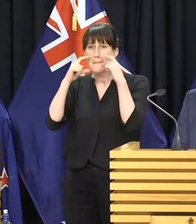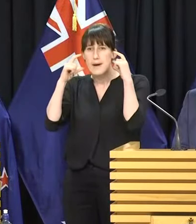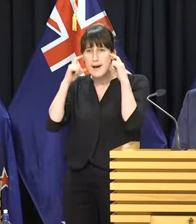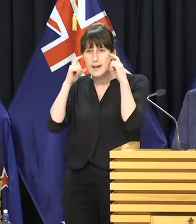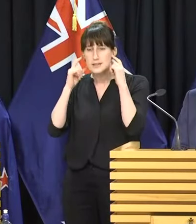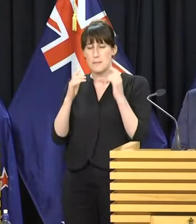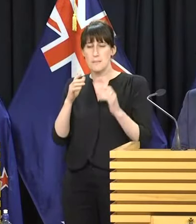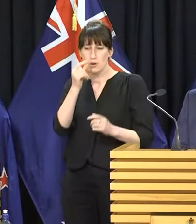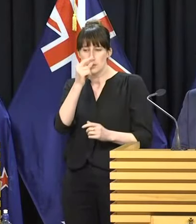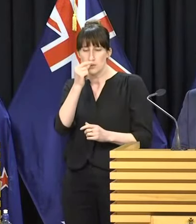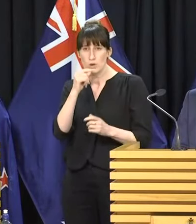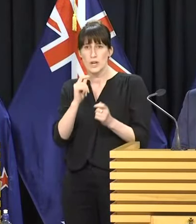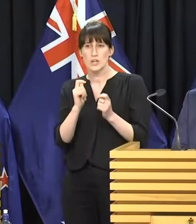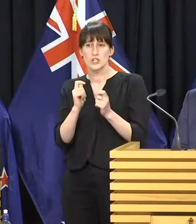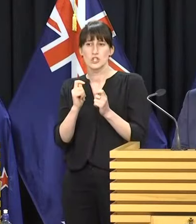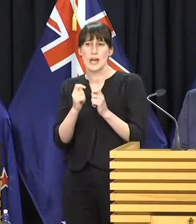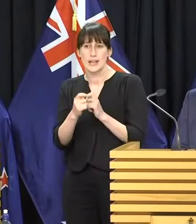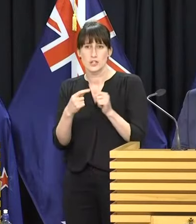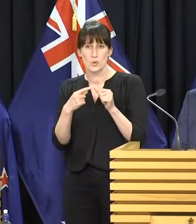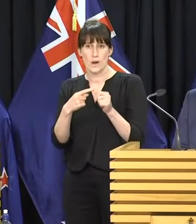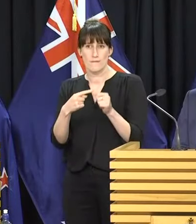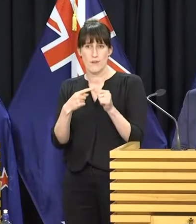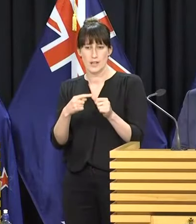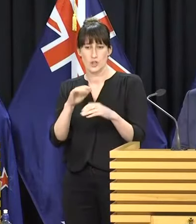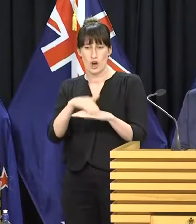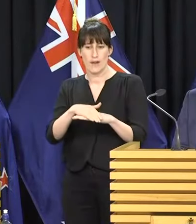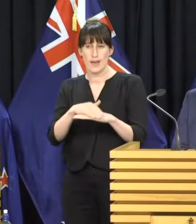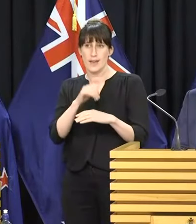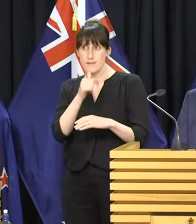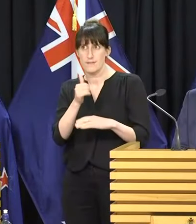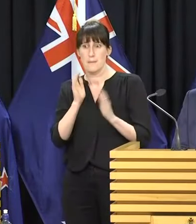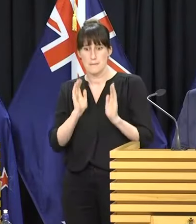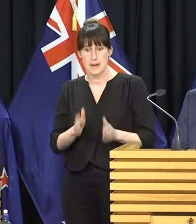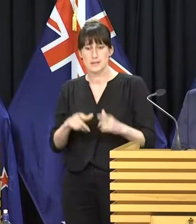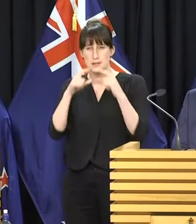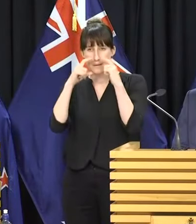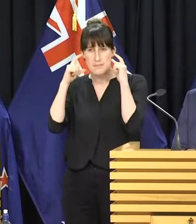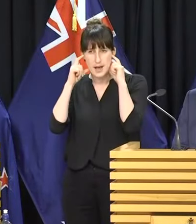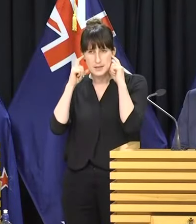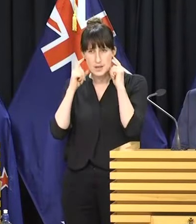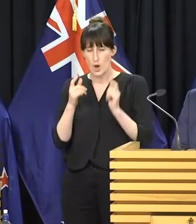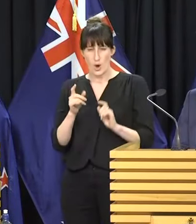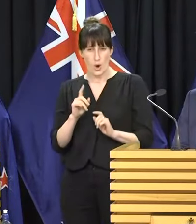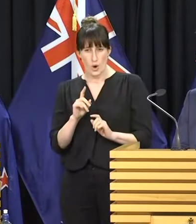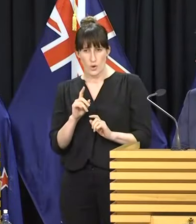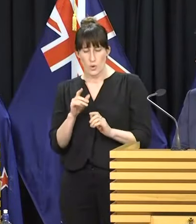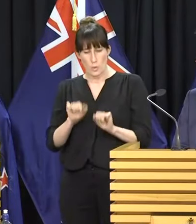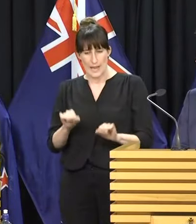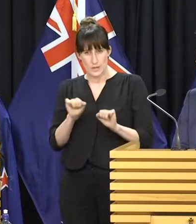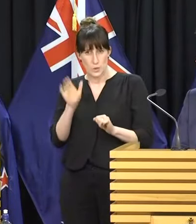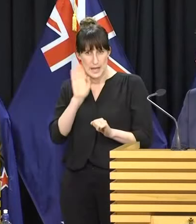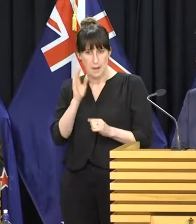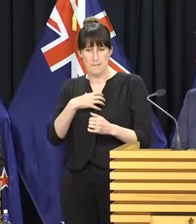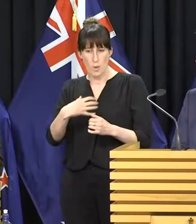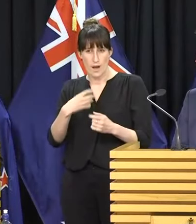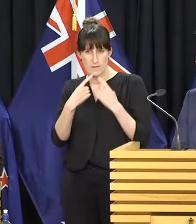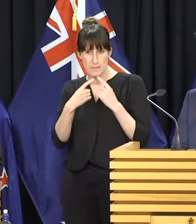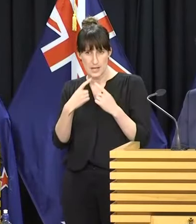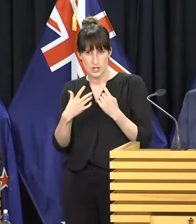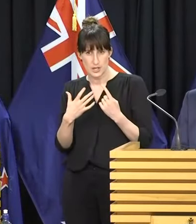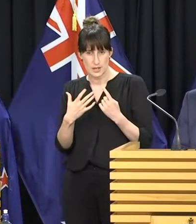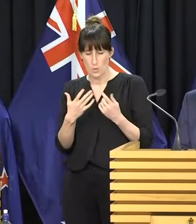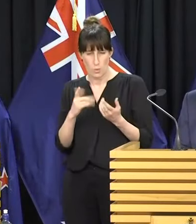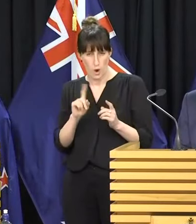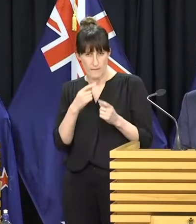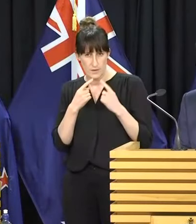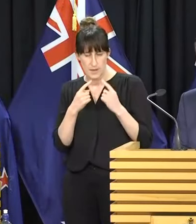sort of information would prompt a change to the current advice on mask wearing? Look, that will include, a better understanding of the